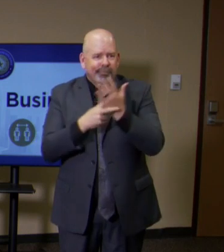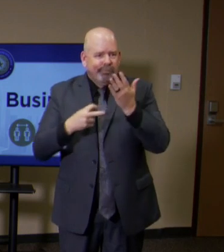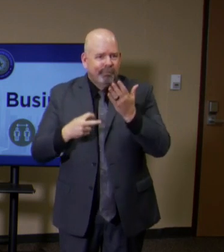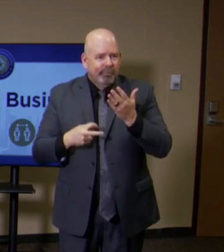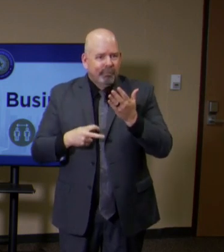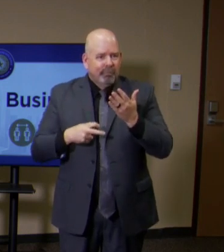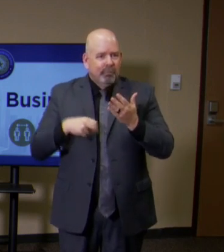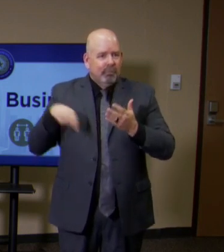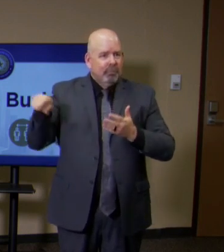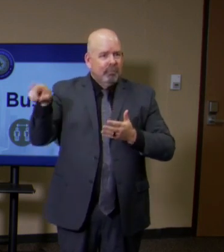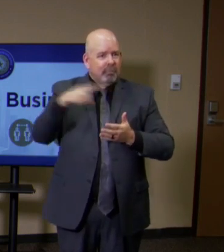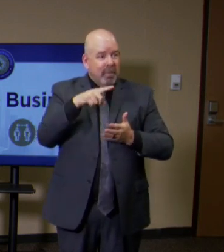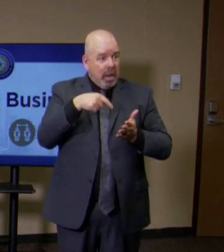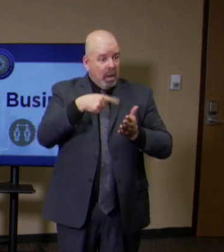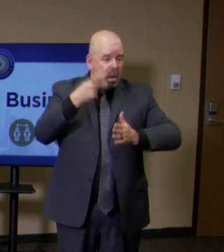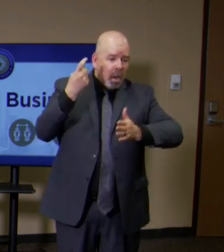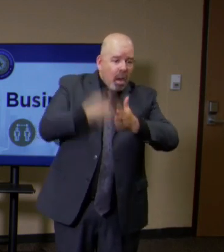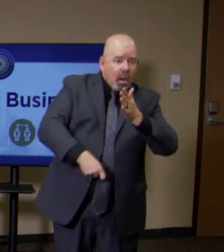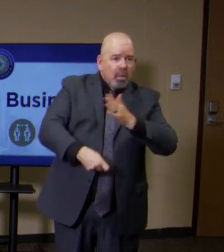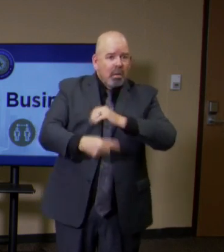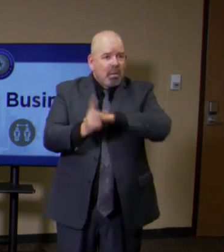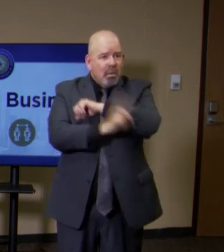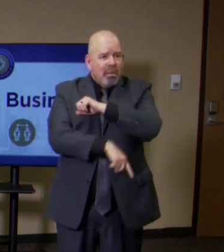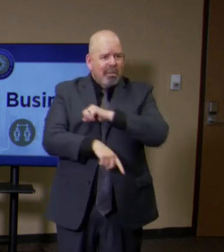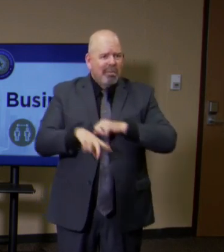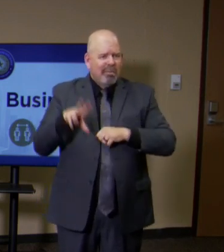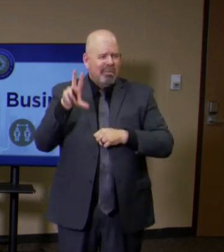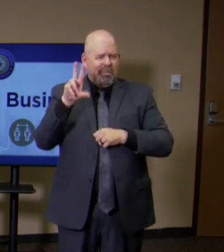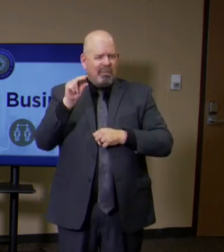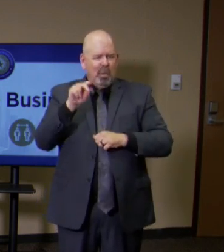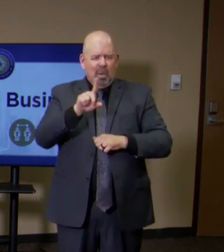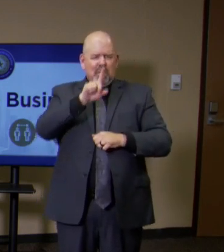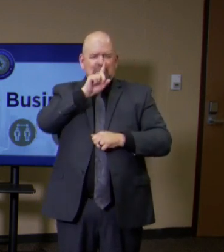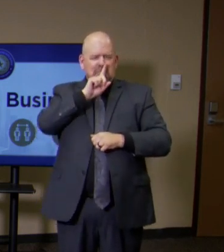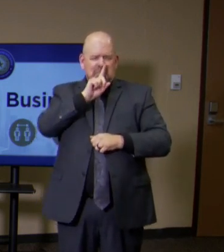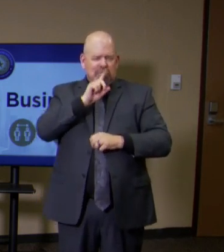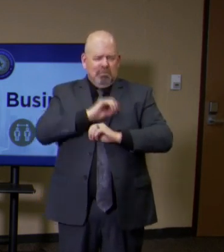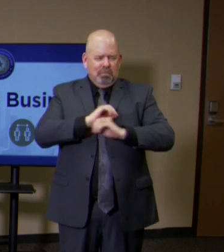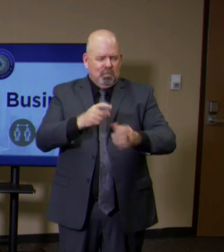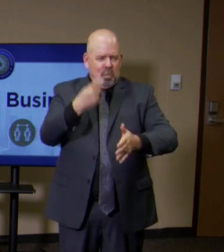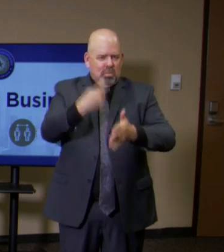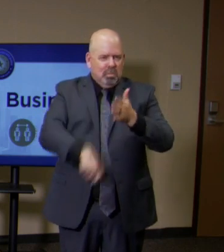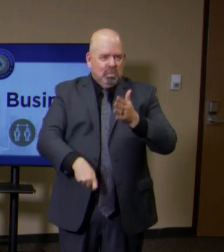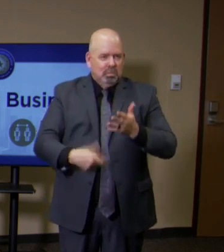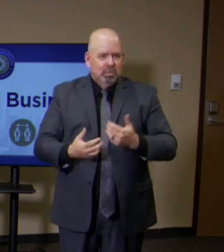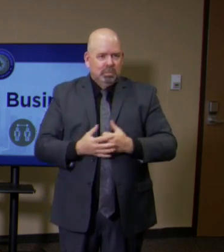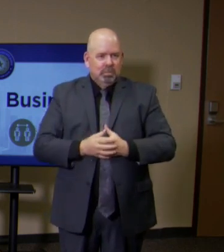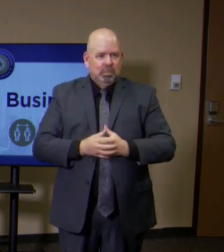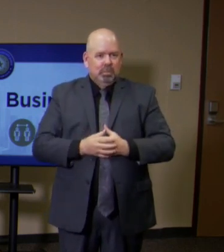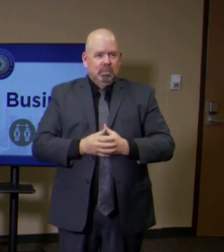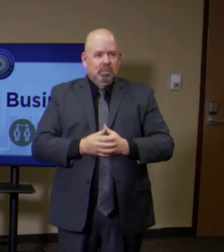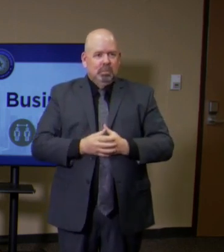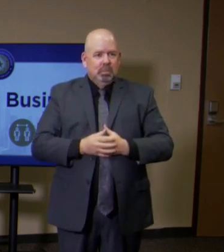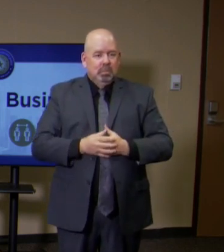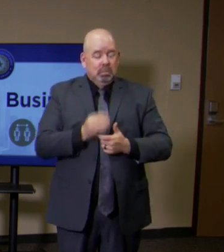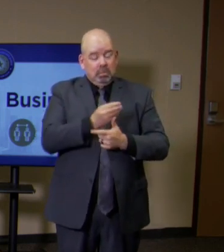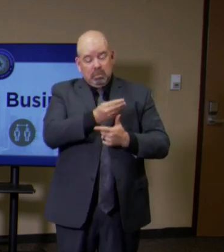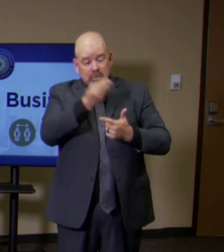one. Step two, that's equally important, is the economy is opening based